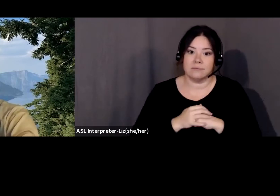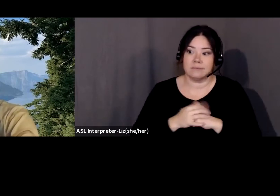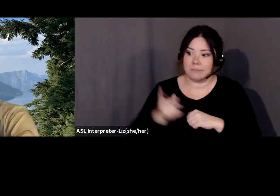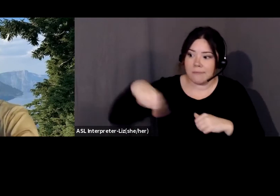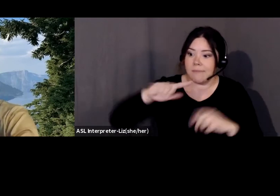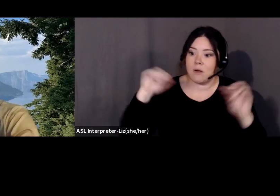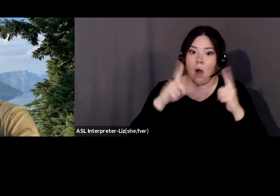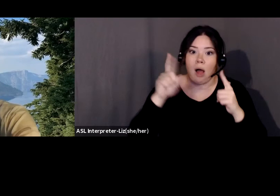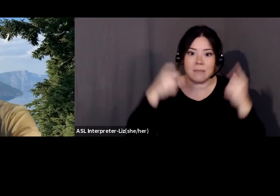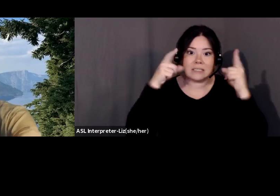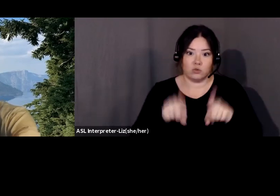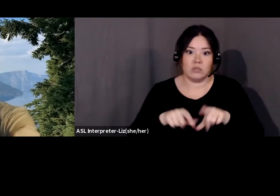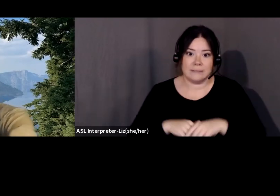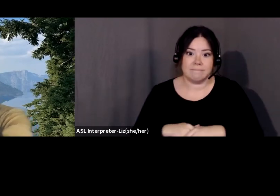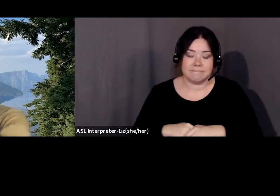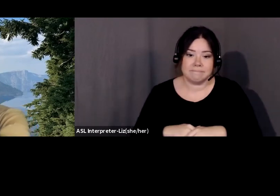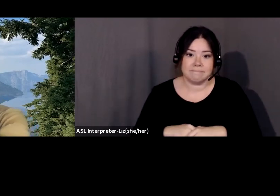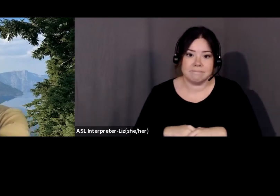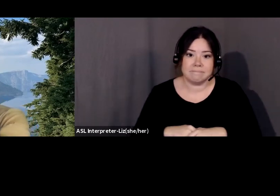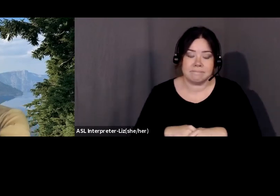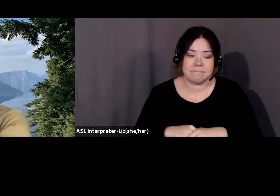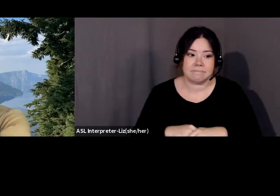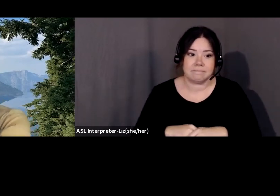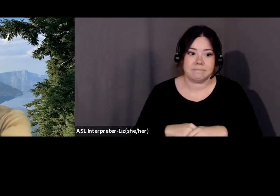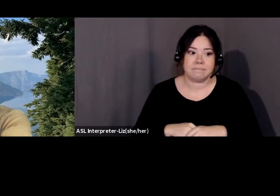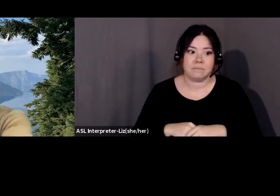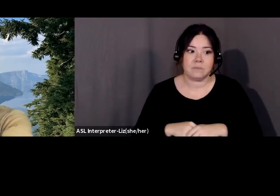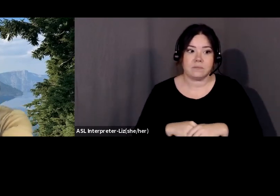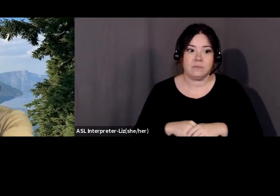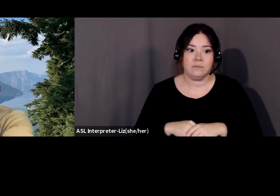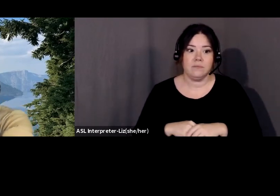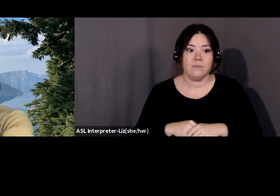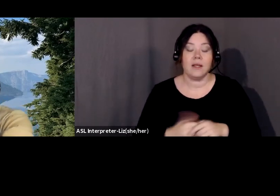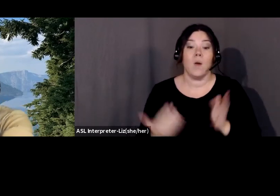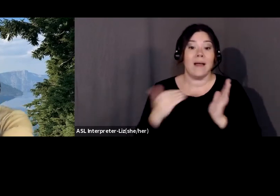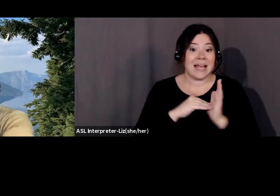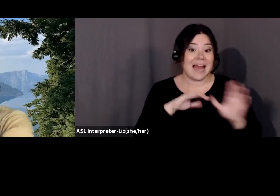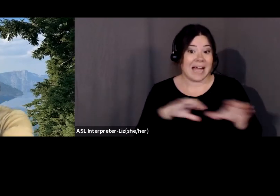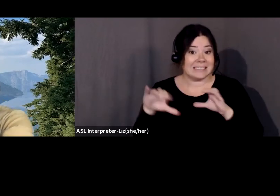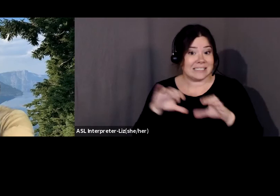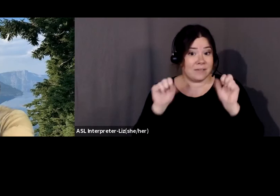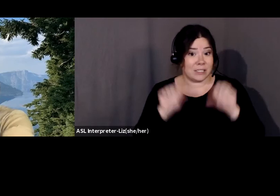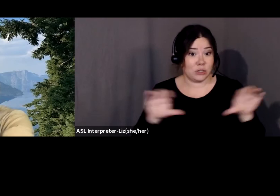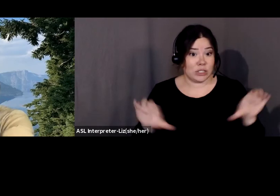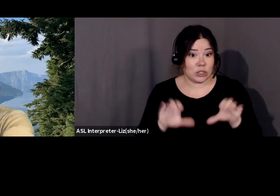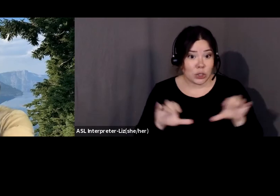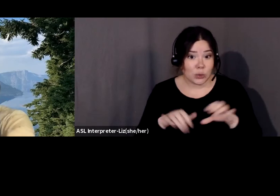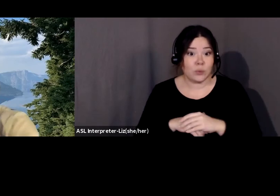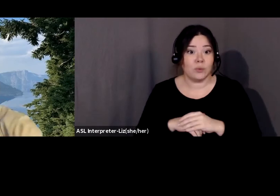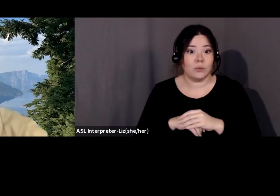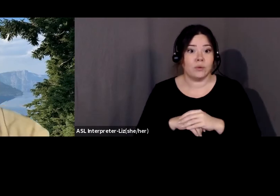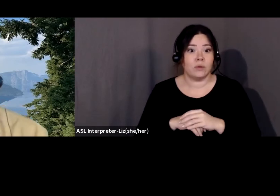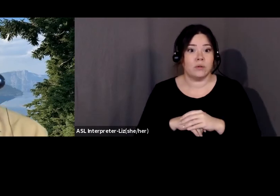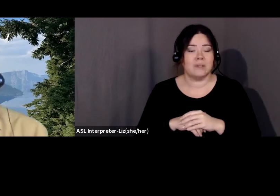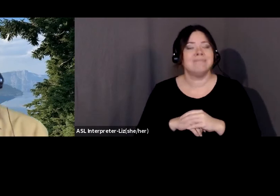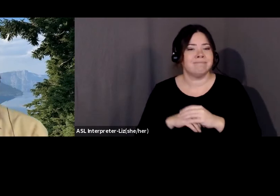them. So again, activities that you can do. And here's the other